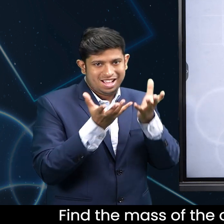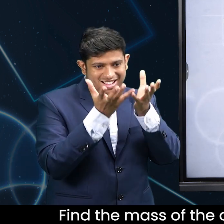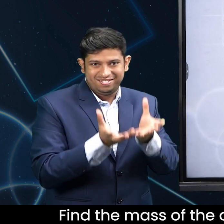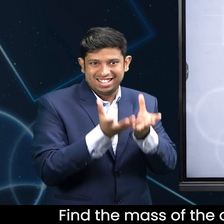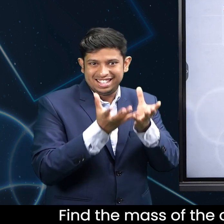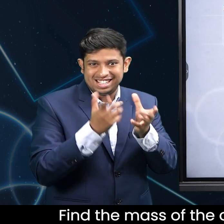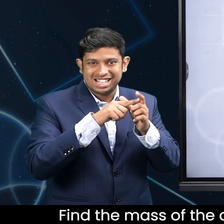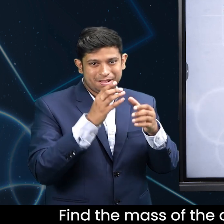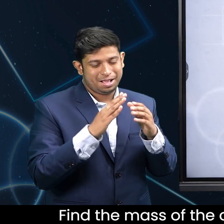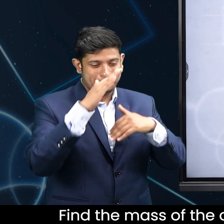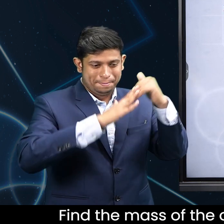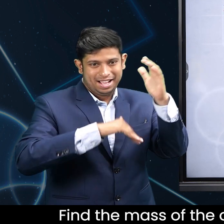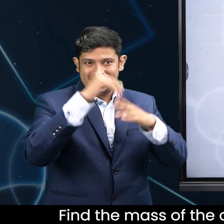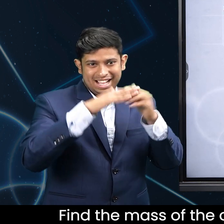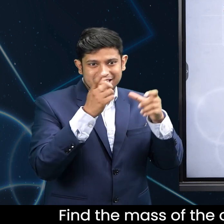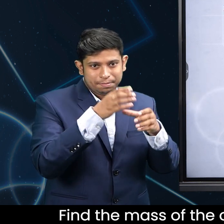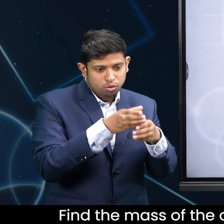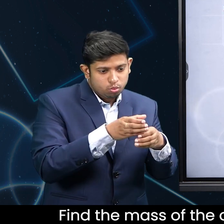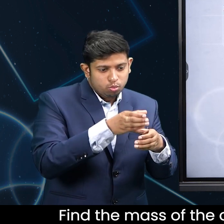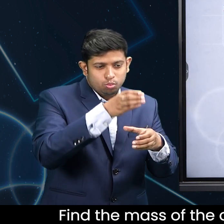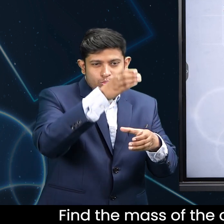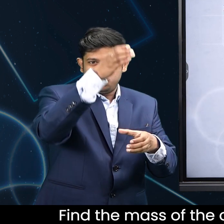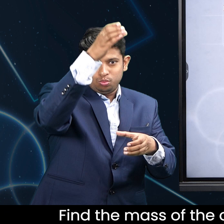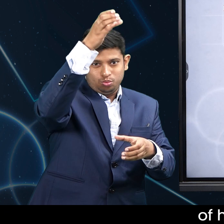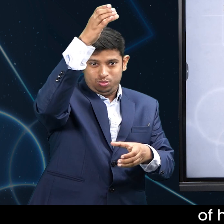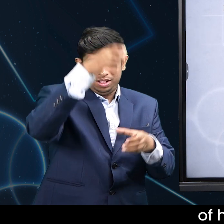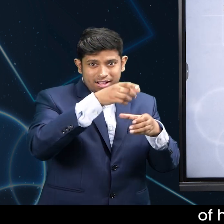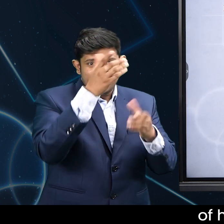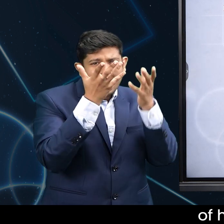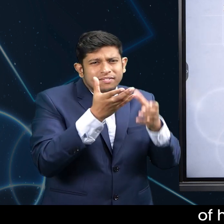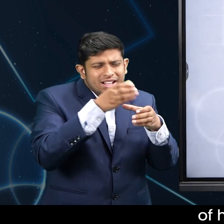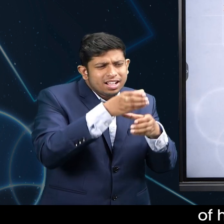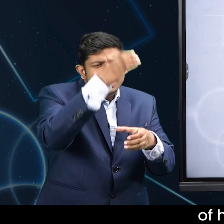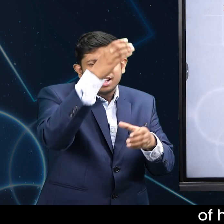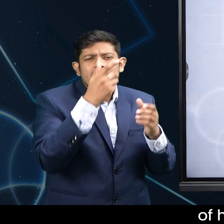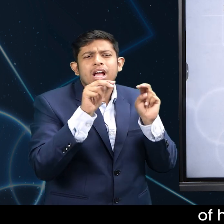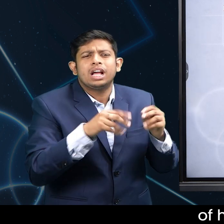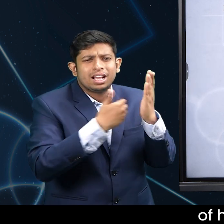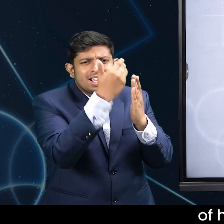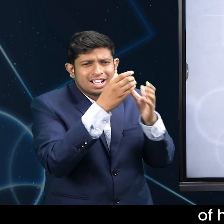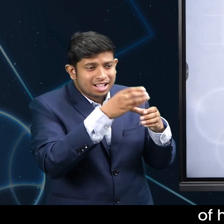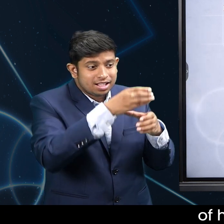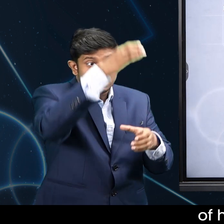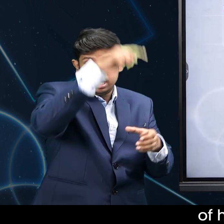Find the mass of the concrete required to build a cylindrical pillar of height 14 meter